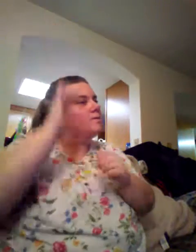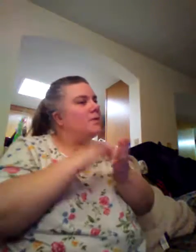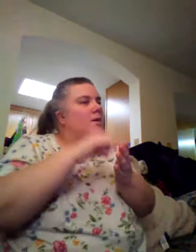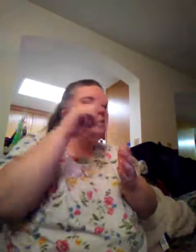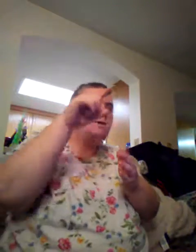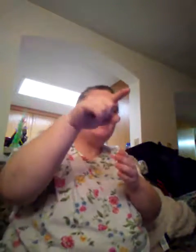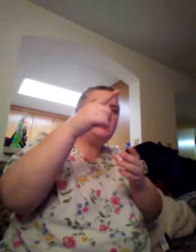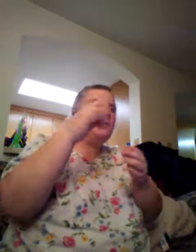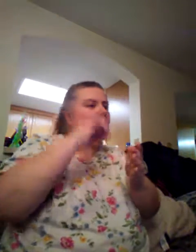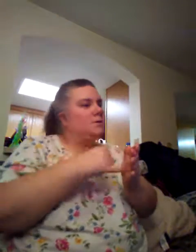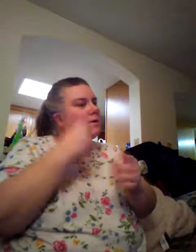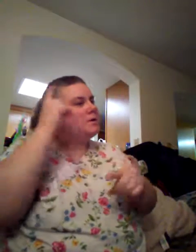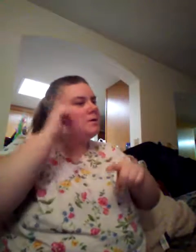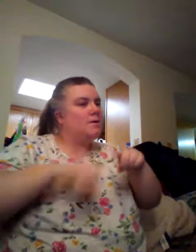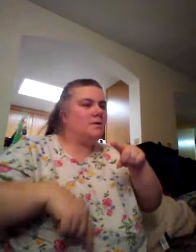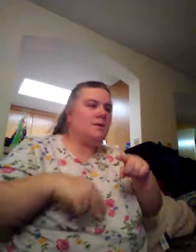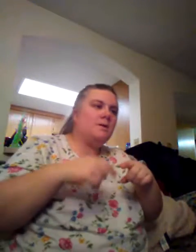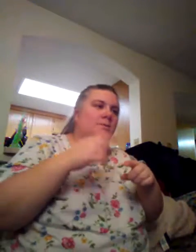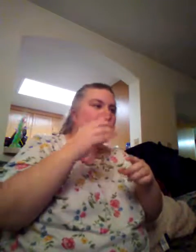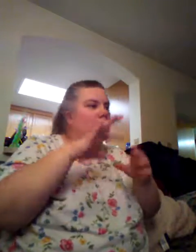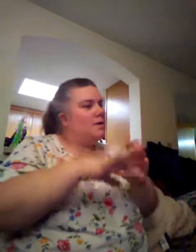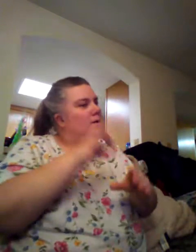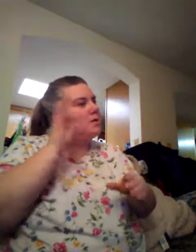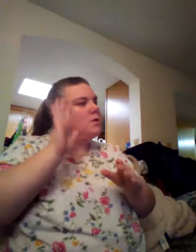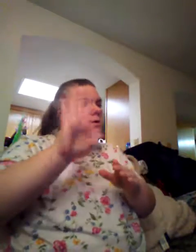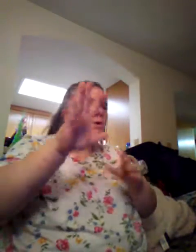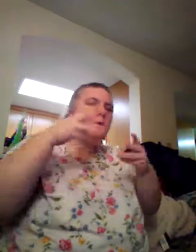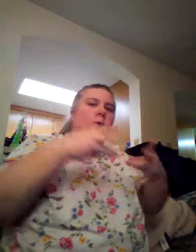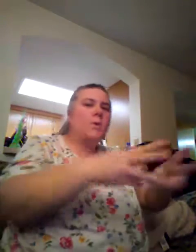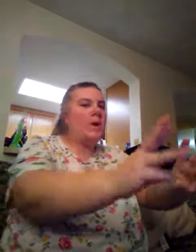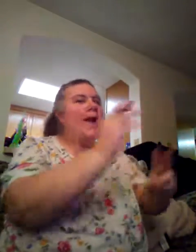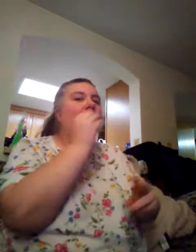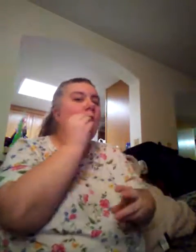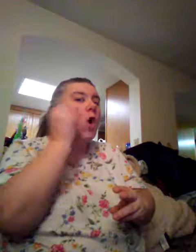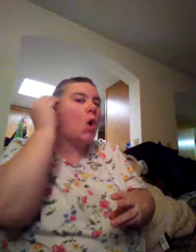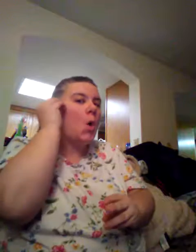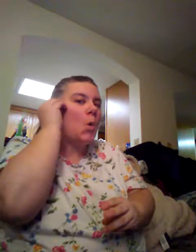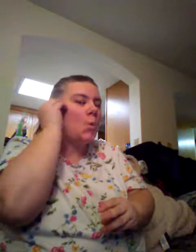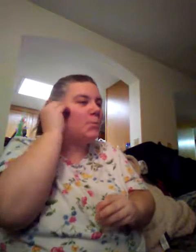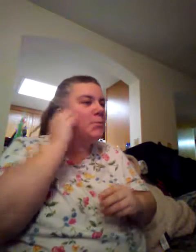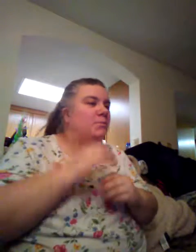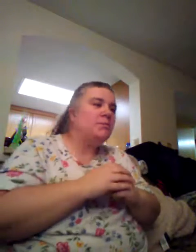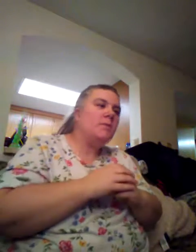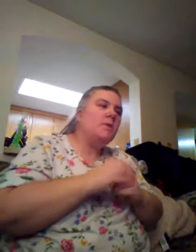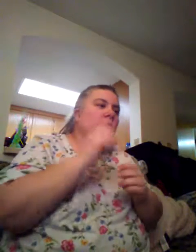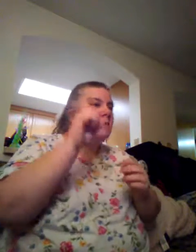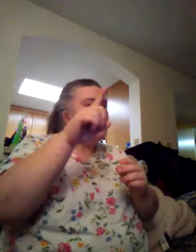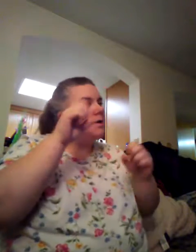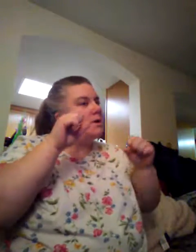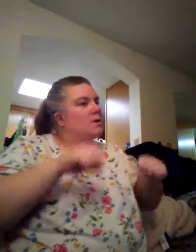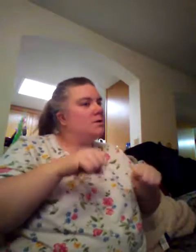That you just can't find your way home. You can get